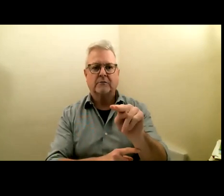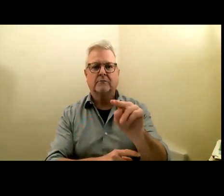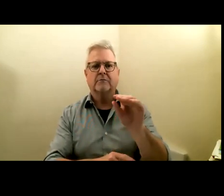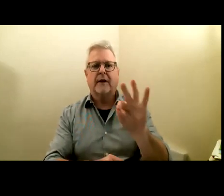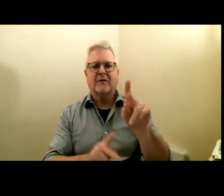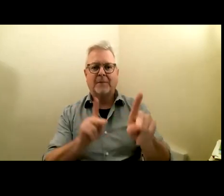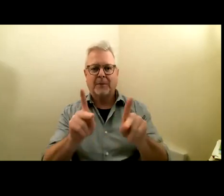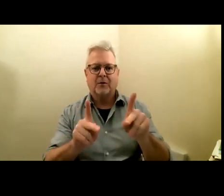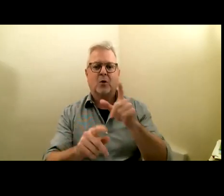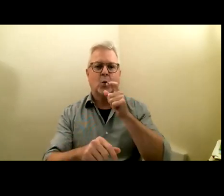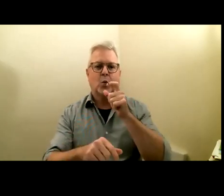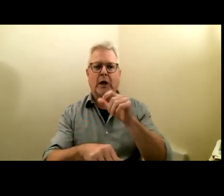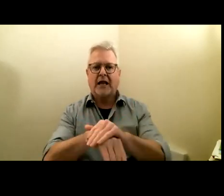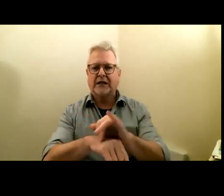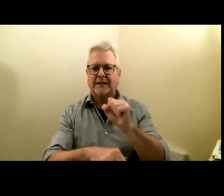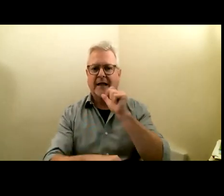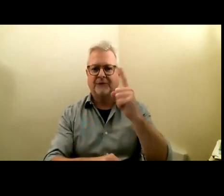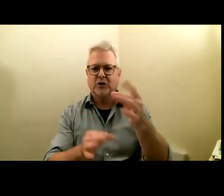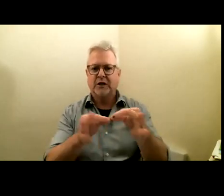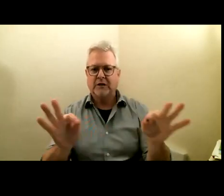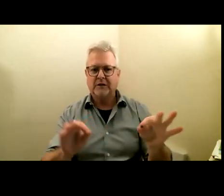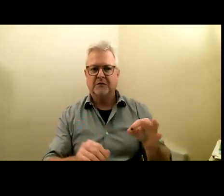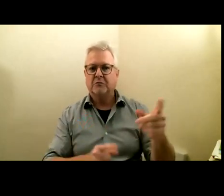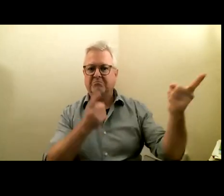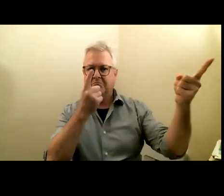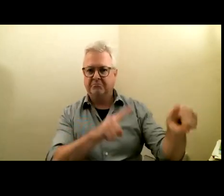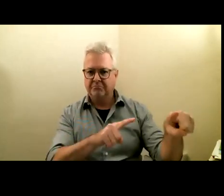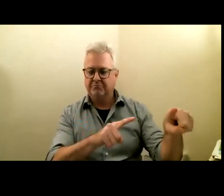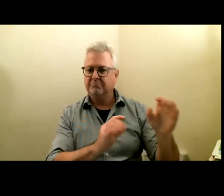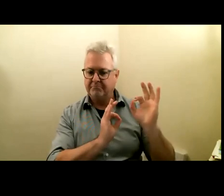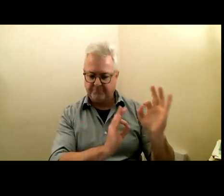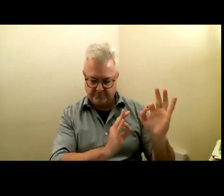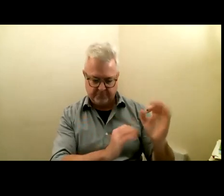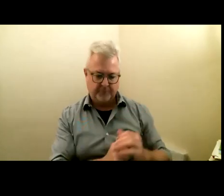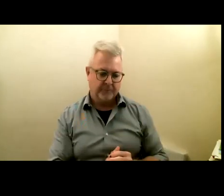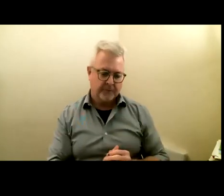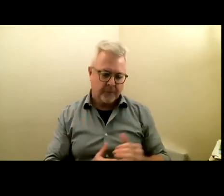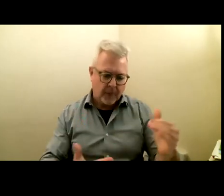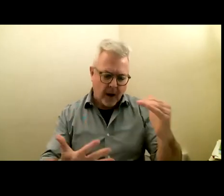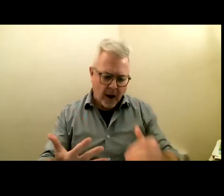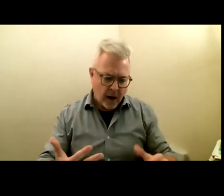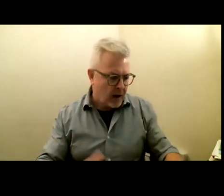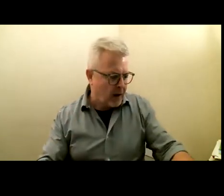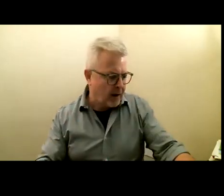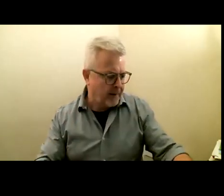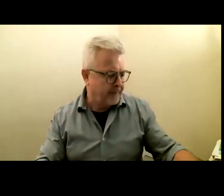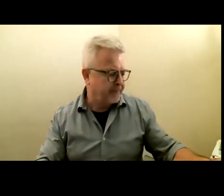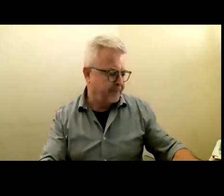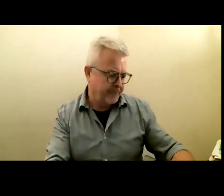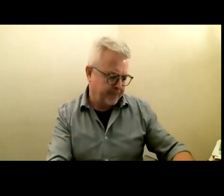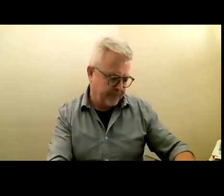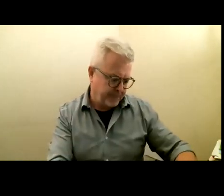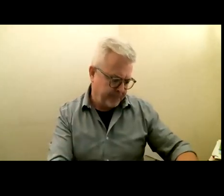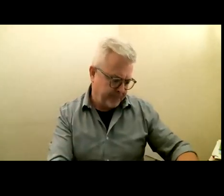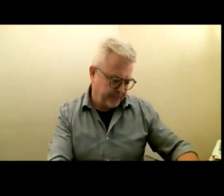second language. And there would be a number of other people who in Rhode Island who English is not their first language. So it would